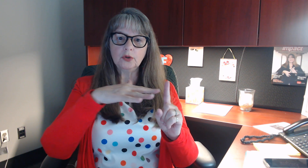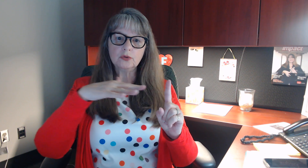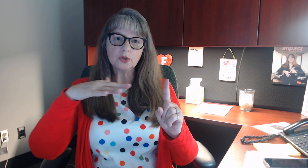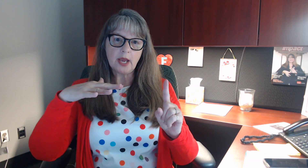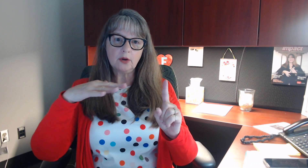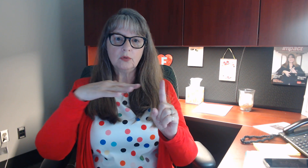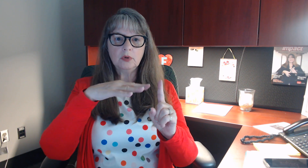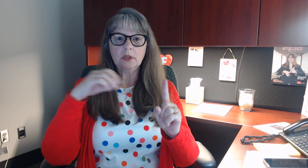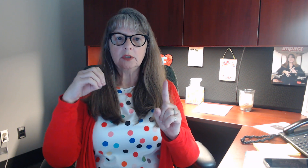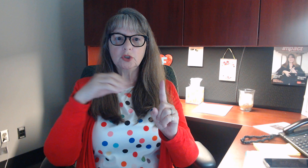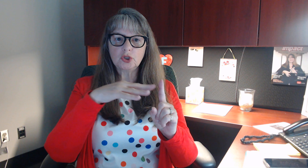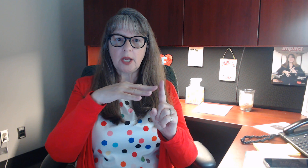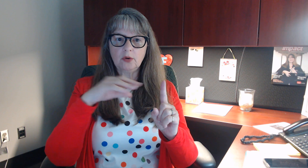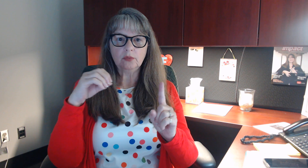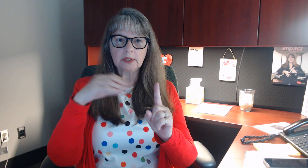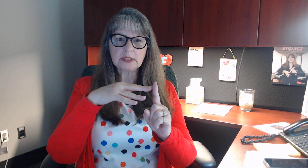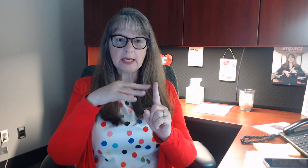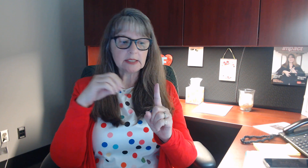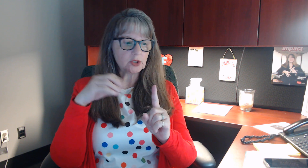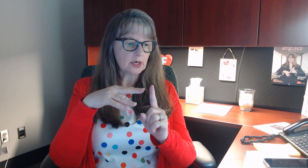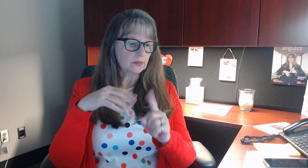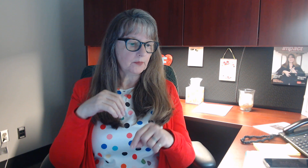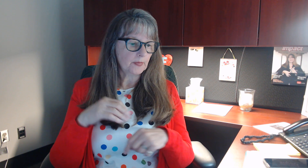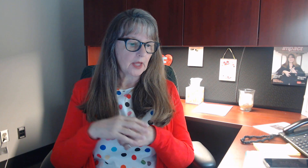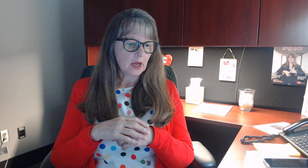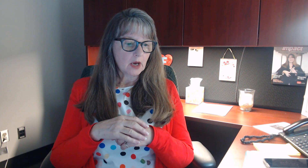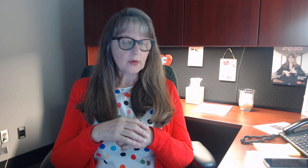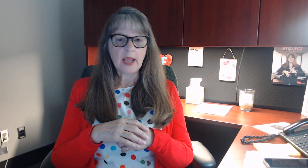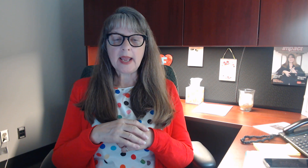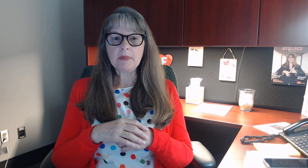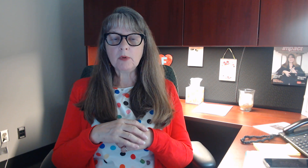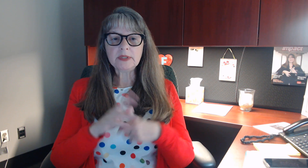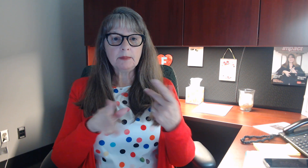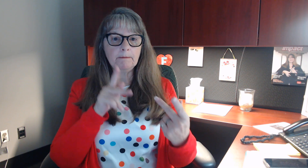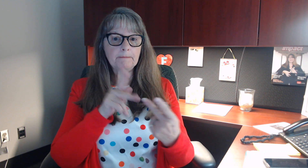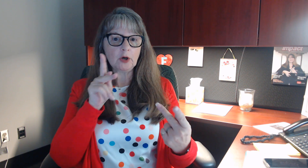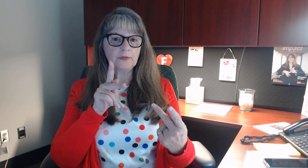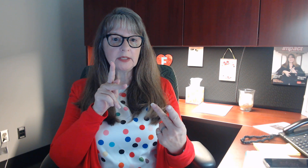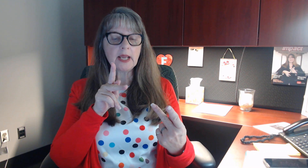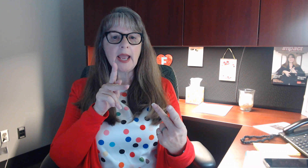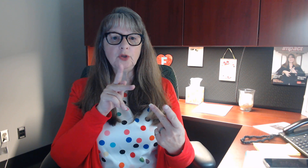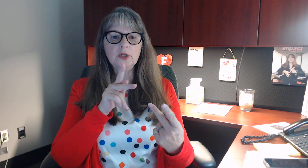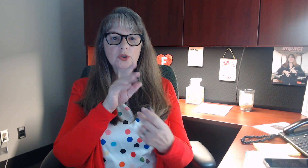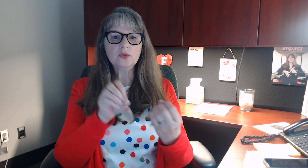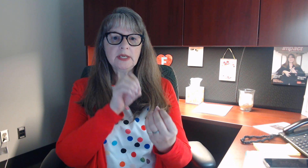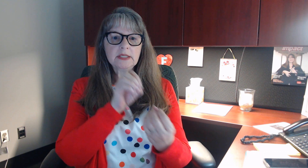do shadow. Casting a shadow. Okay, and remember we did perfect, and you can do